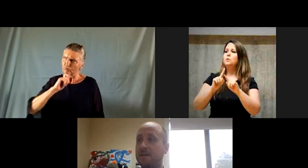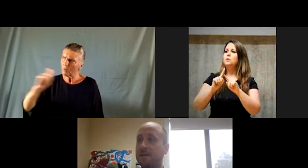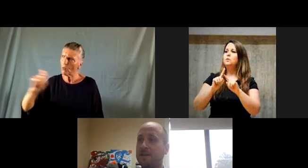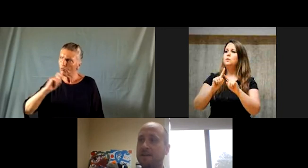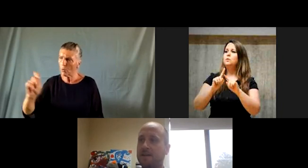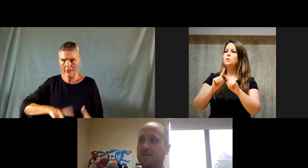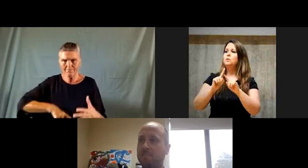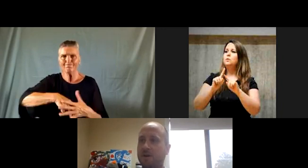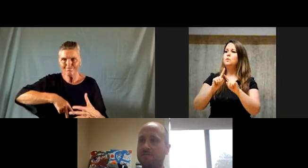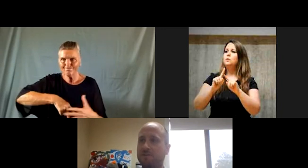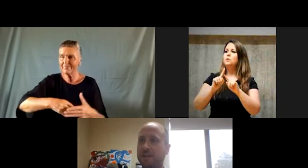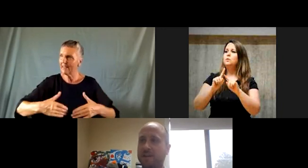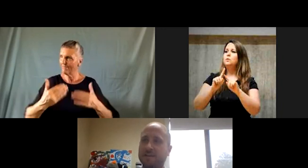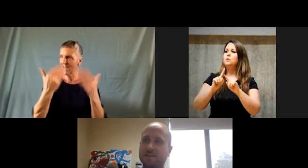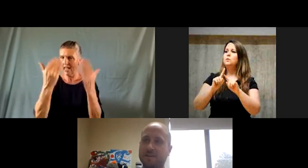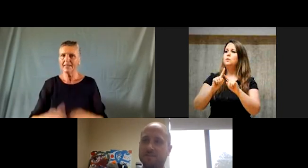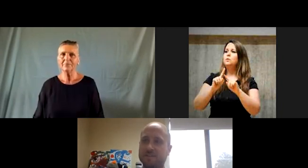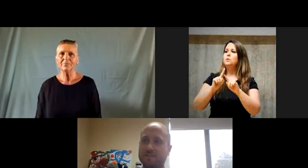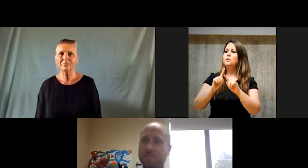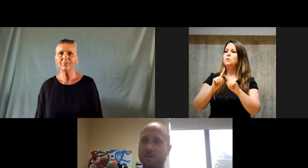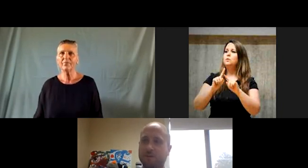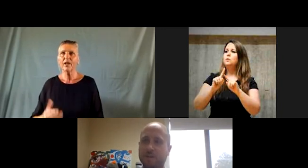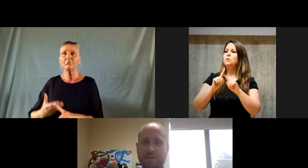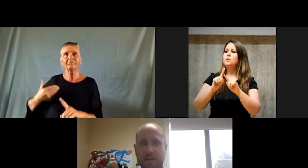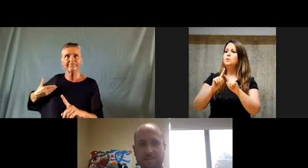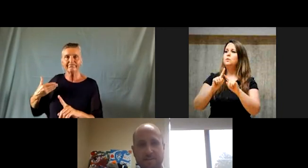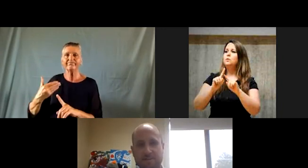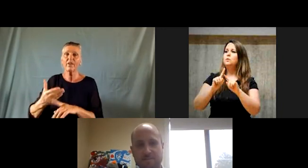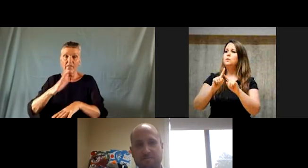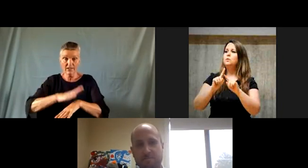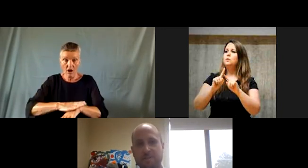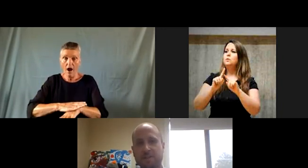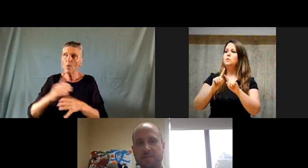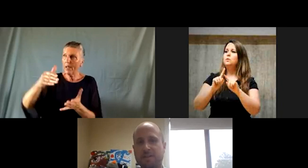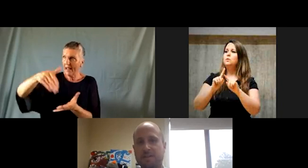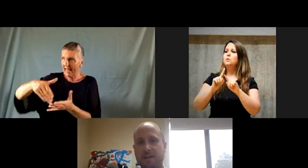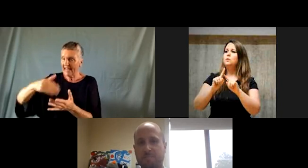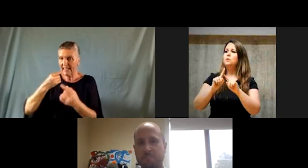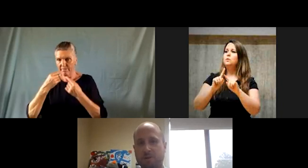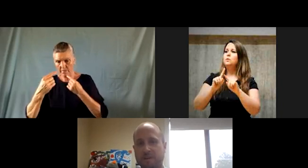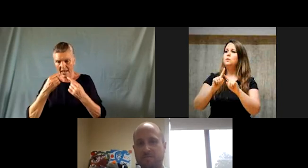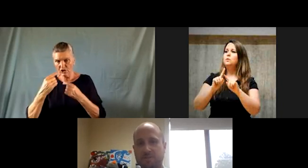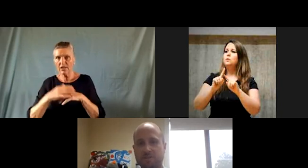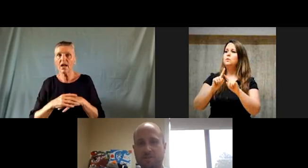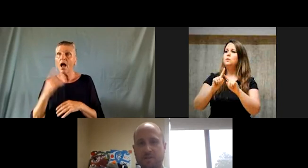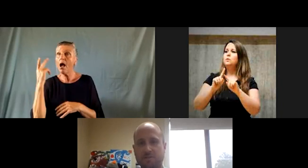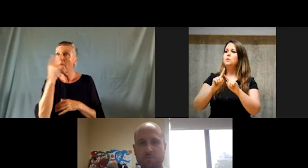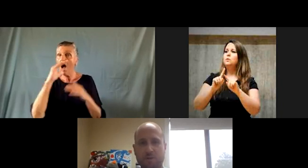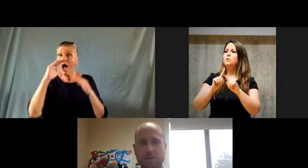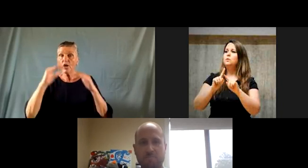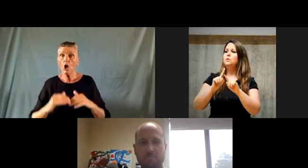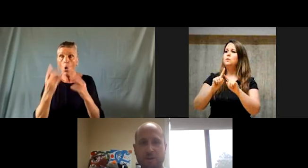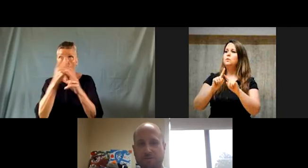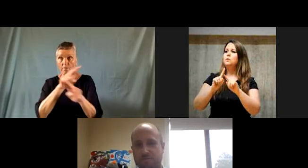basis. Over the time that we collect this information, Blind Low Vision New Zealand